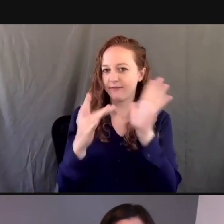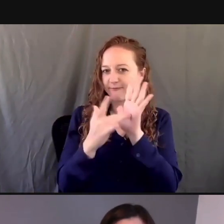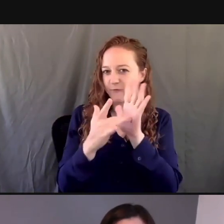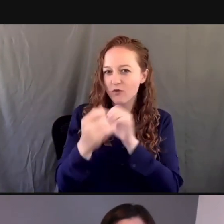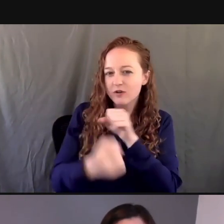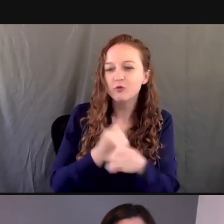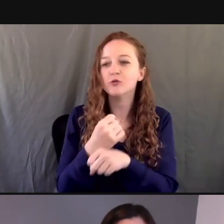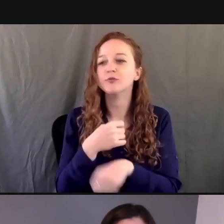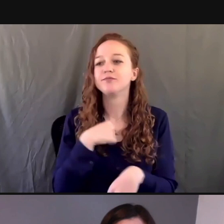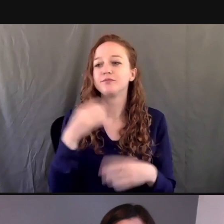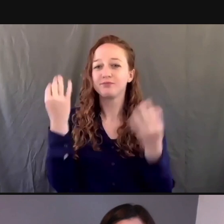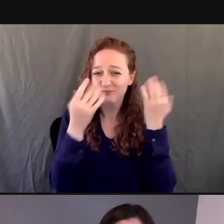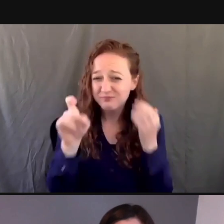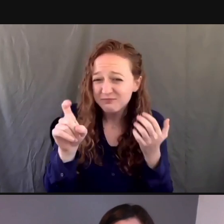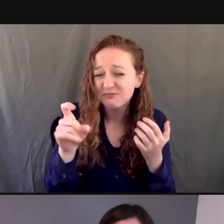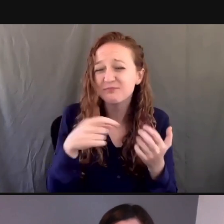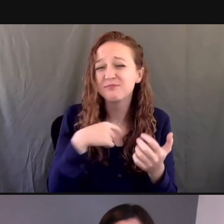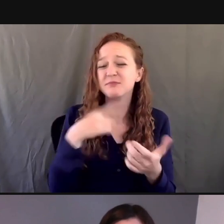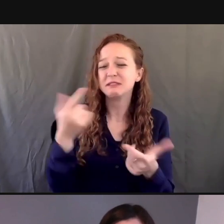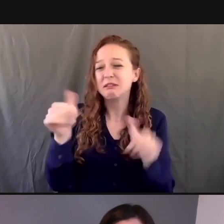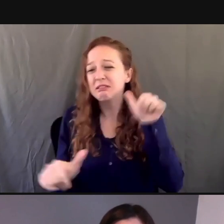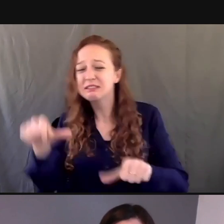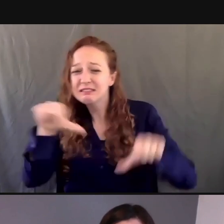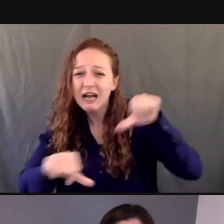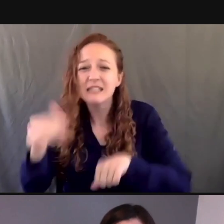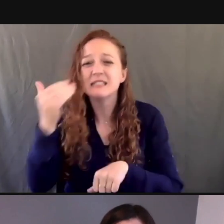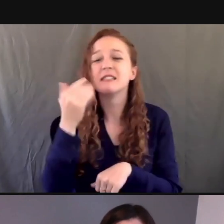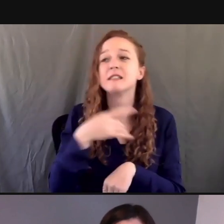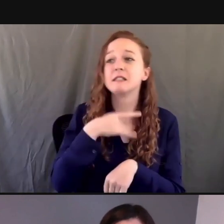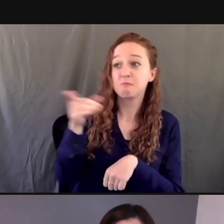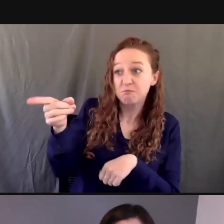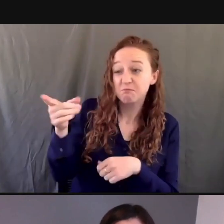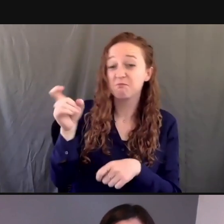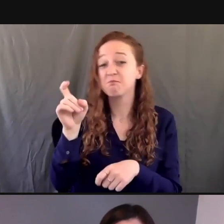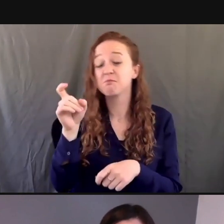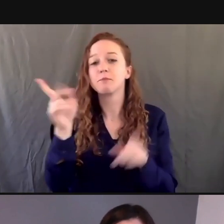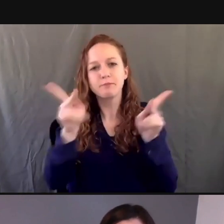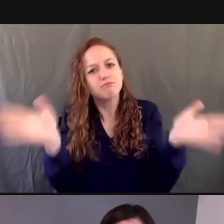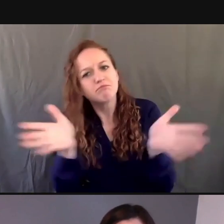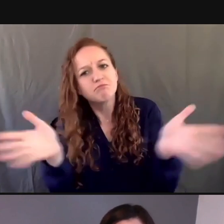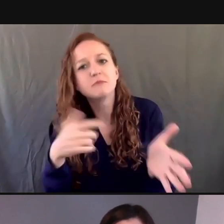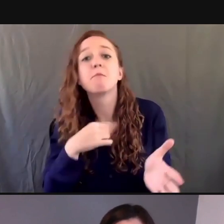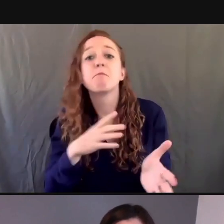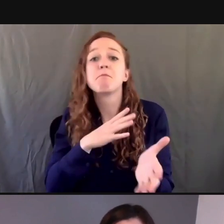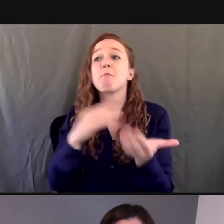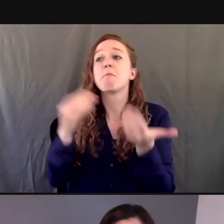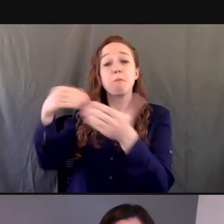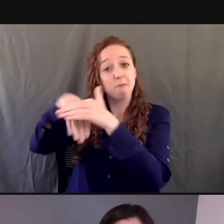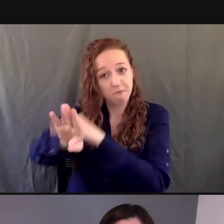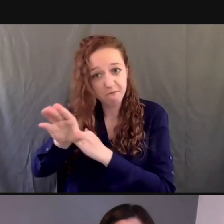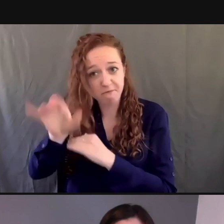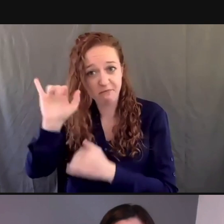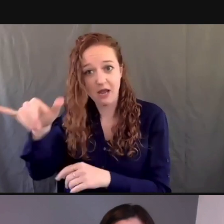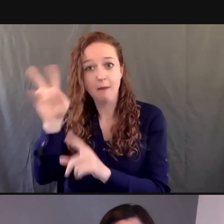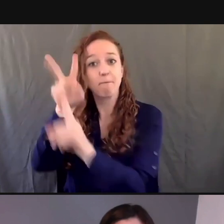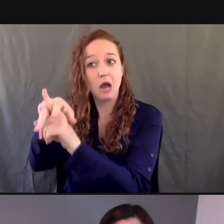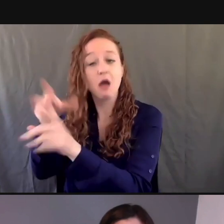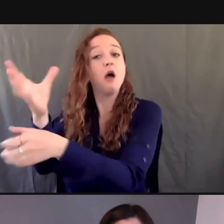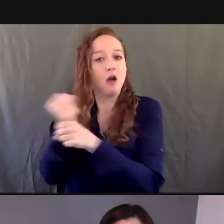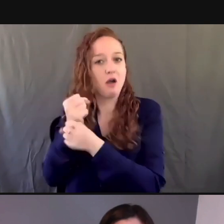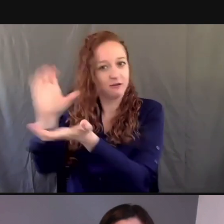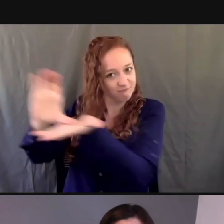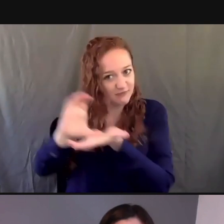other, but we hadn't become friends at that point. So we had said hi, you know, but we